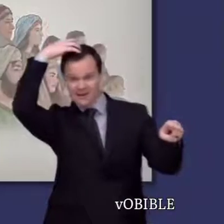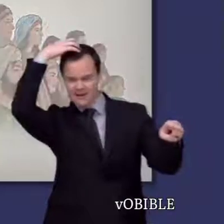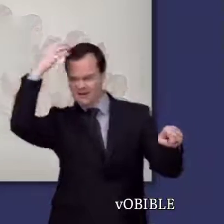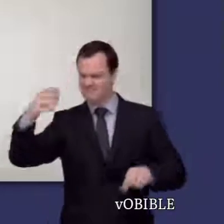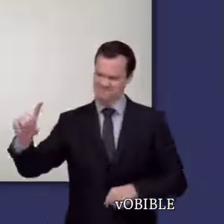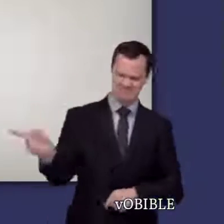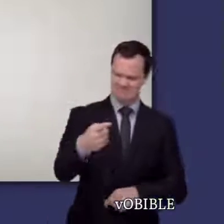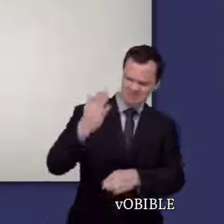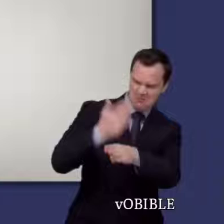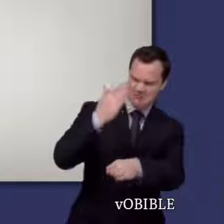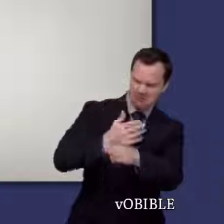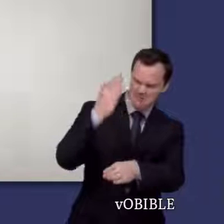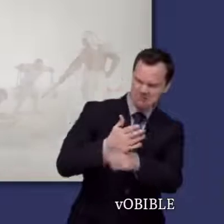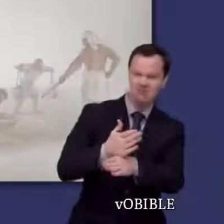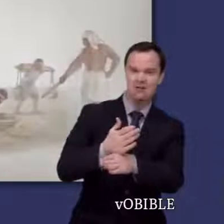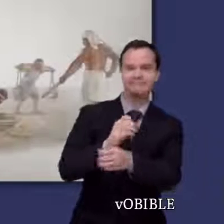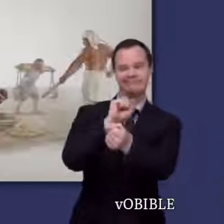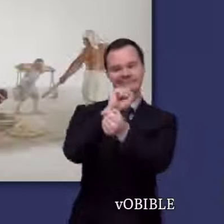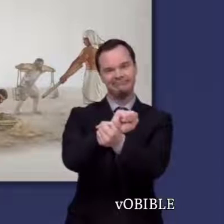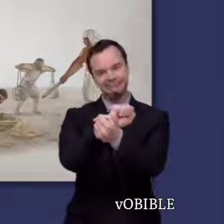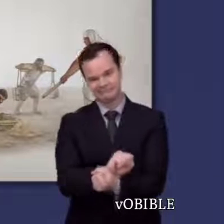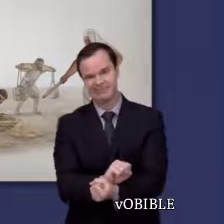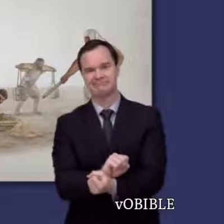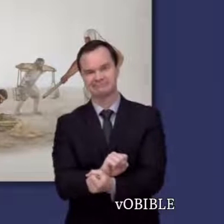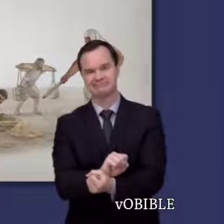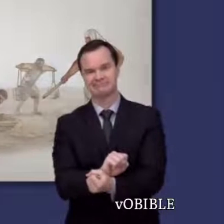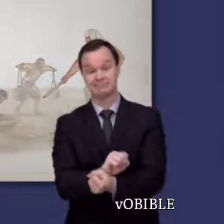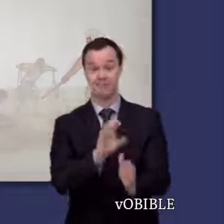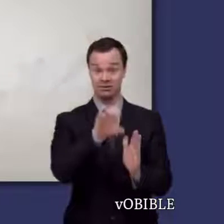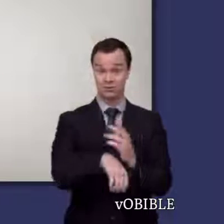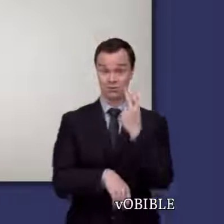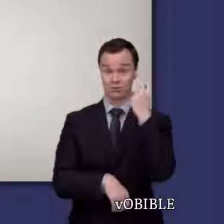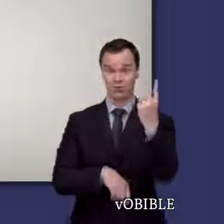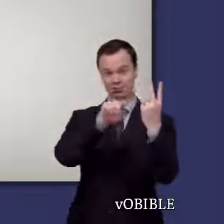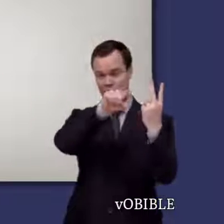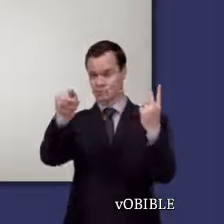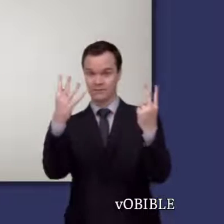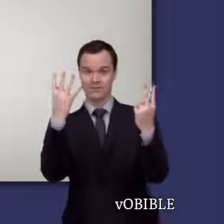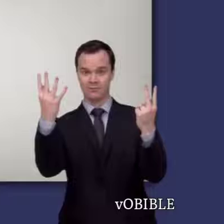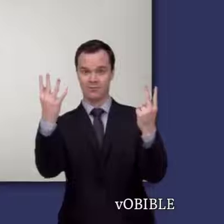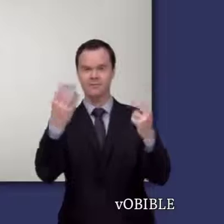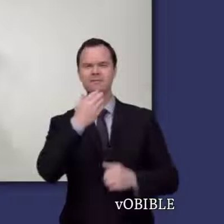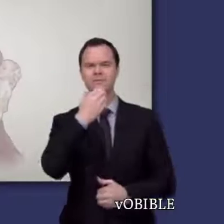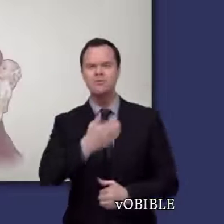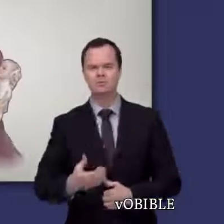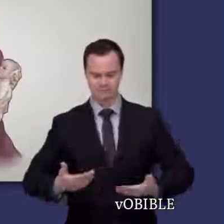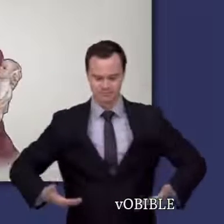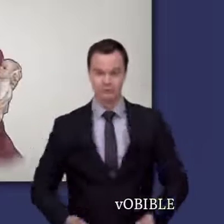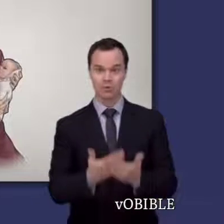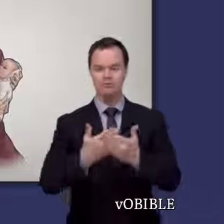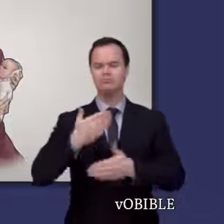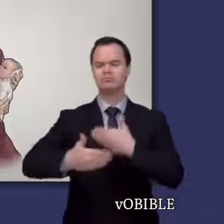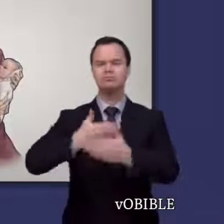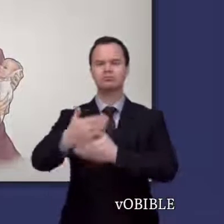extraordinary rate, causing Pharaoh to subject them to harsh slavery. Chapters 2 to 4 relate